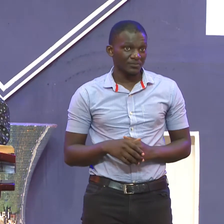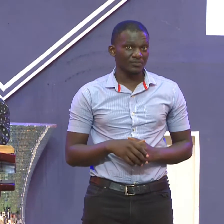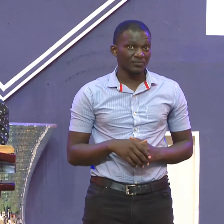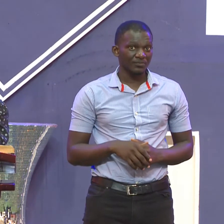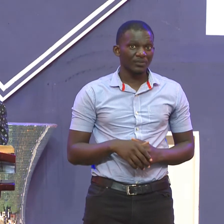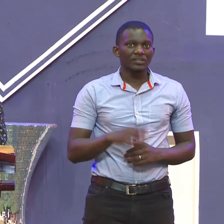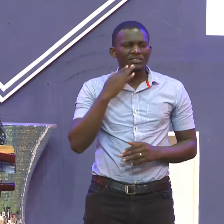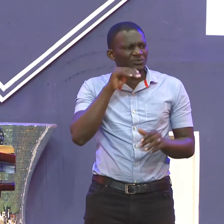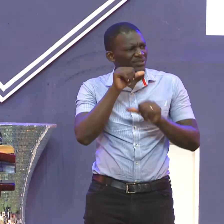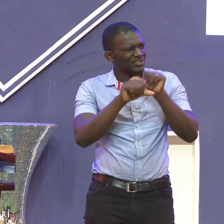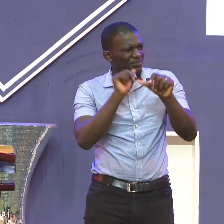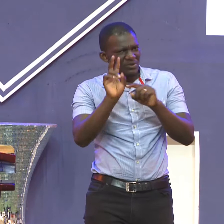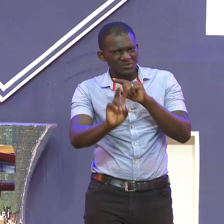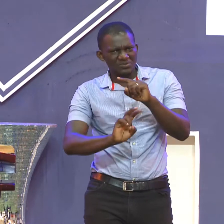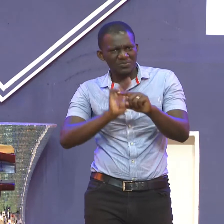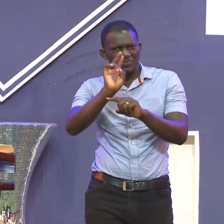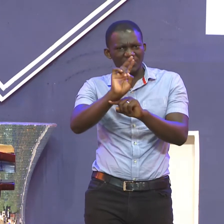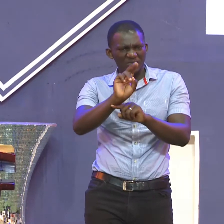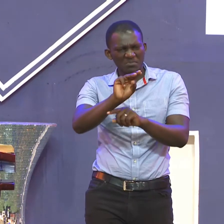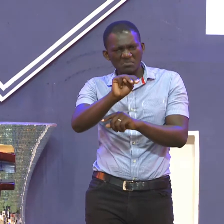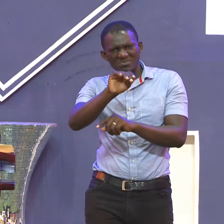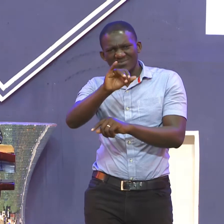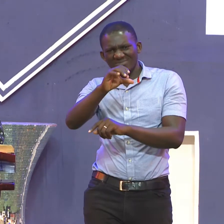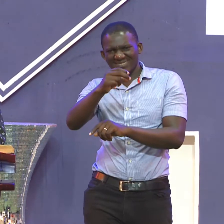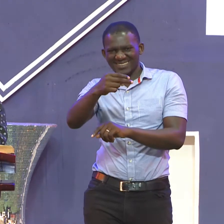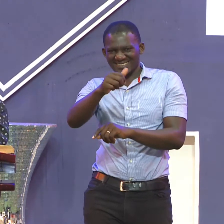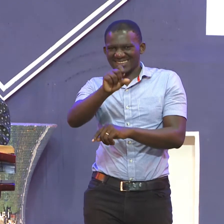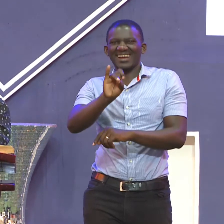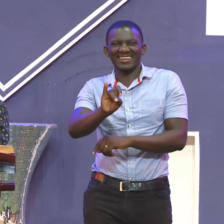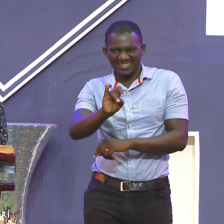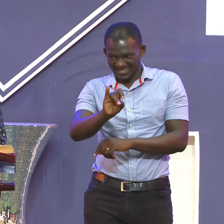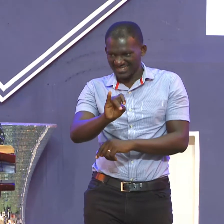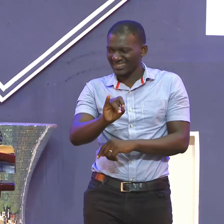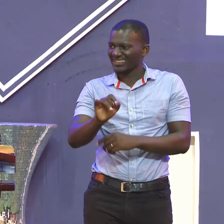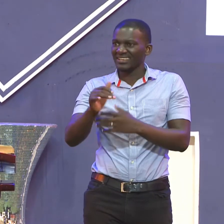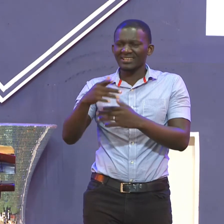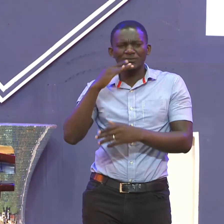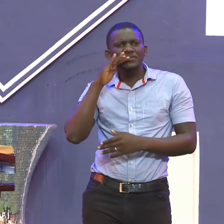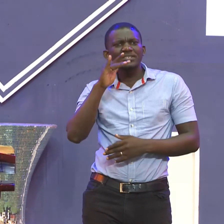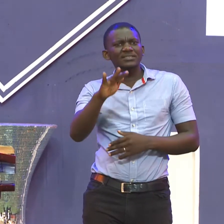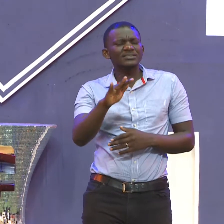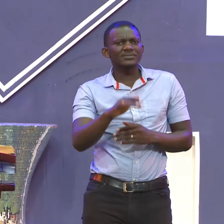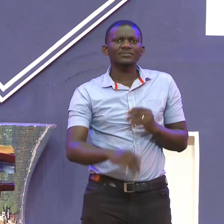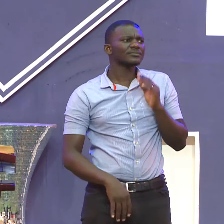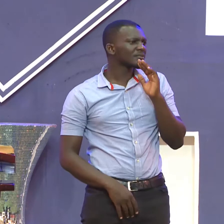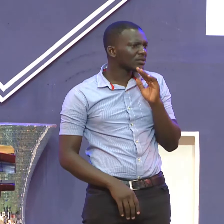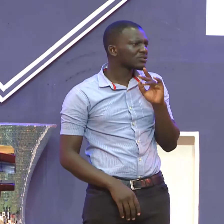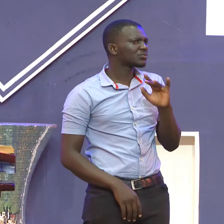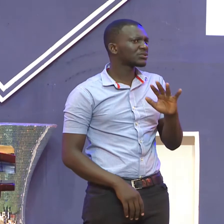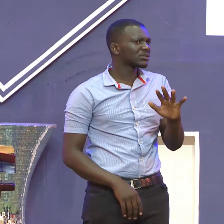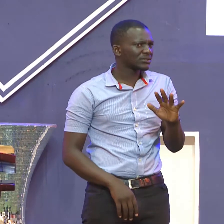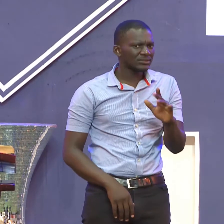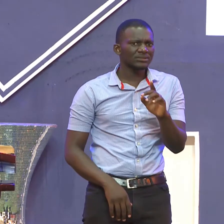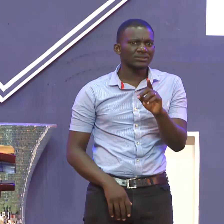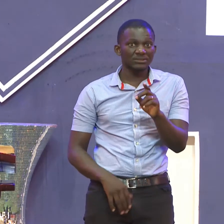22-25, you read there. Mikaya. He talks about Prophet Micaiah. Ayogera. He talks. Actually,